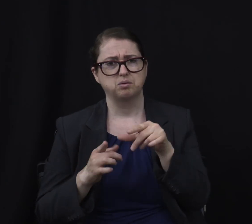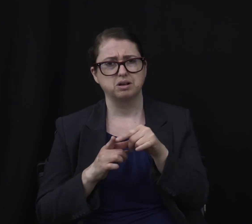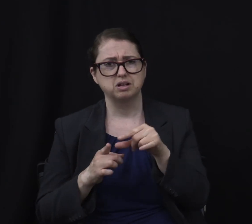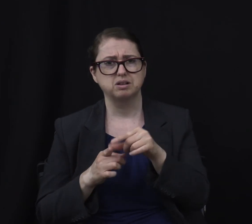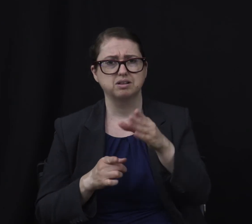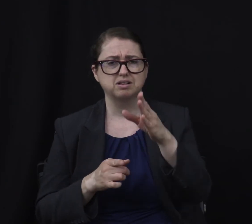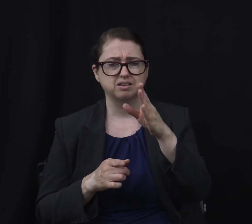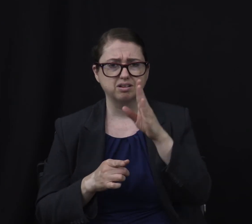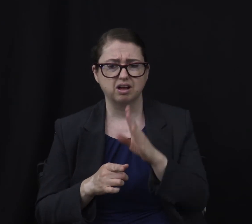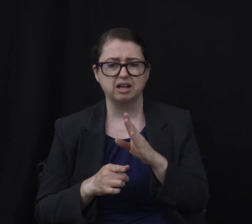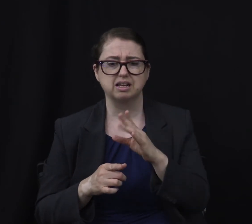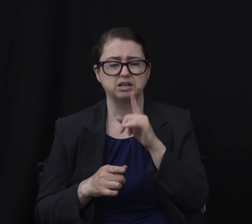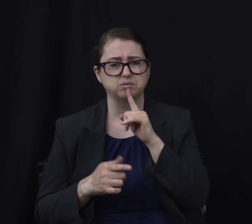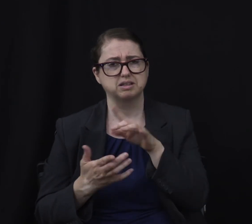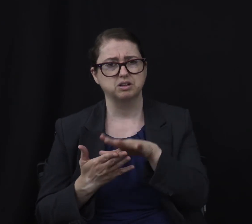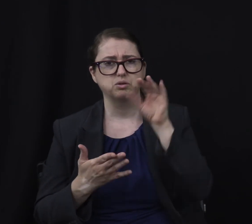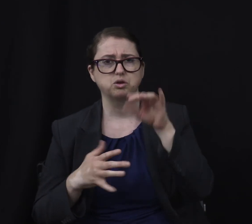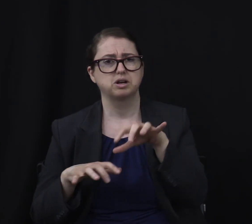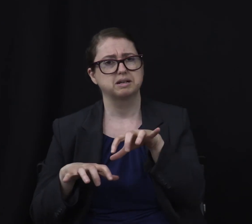those same promises.